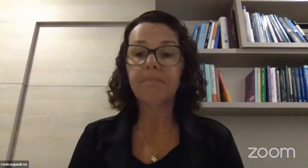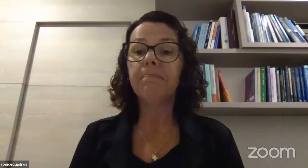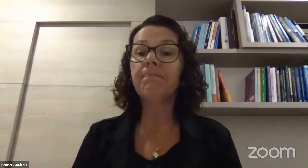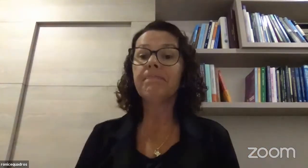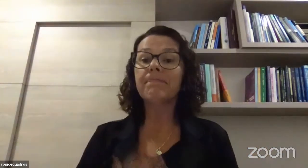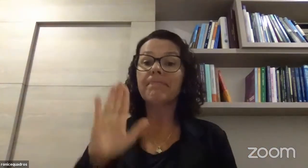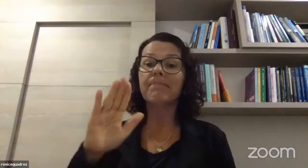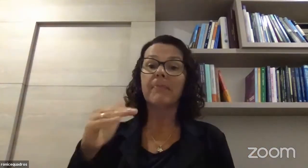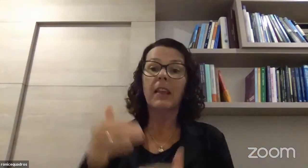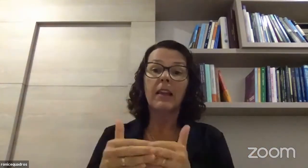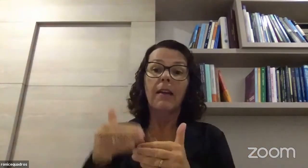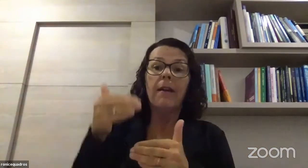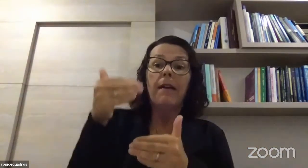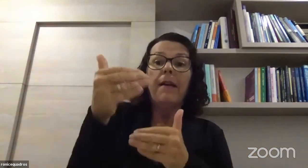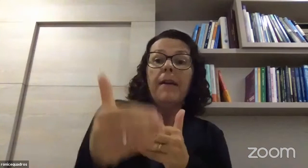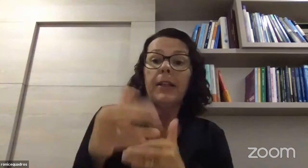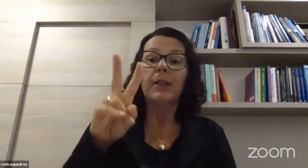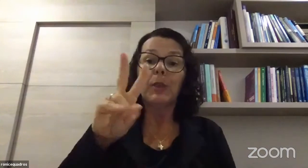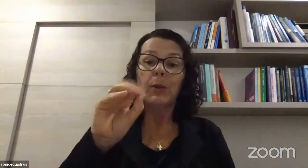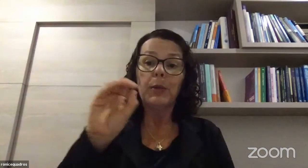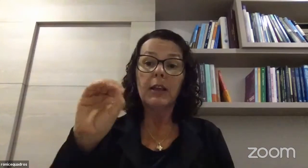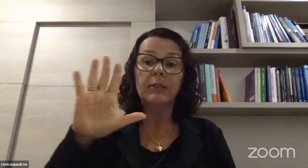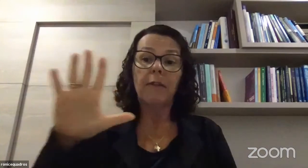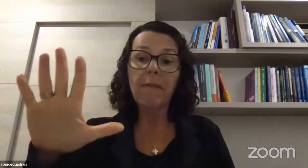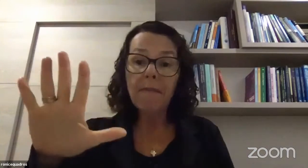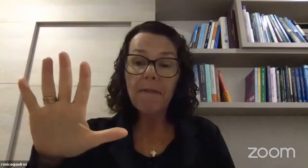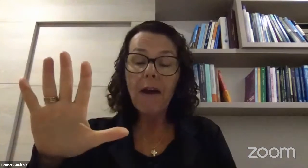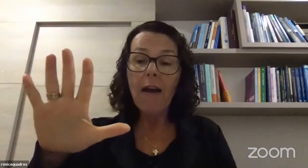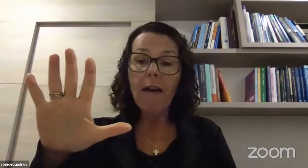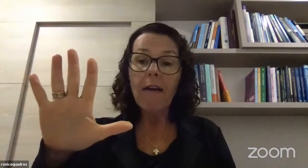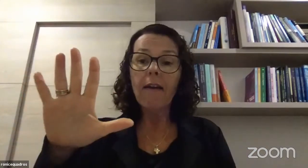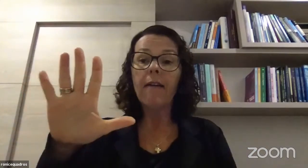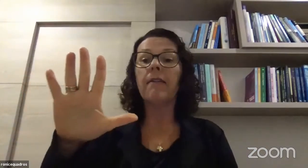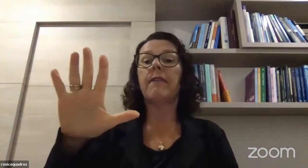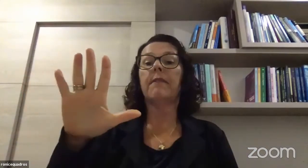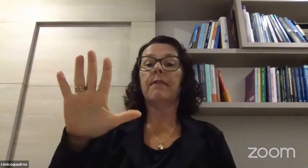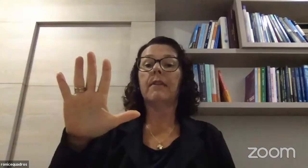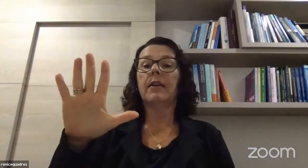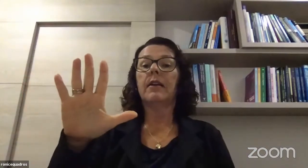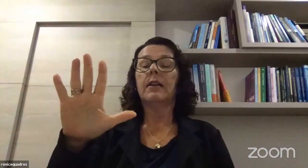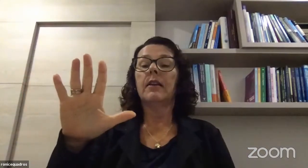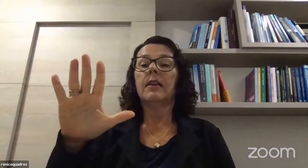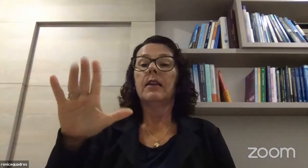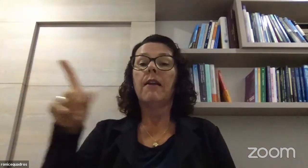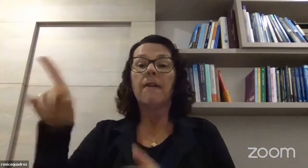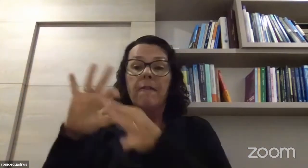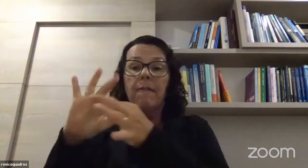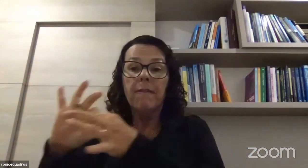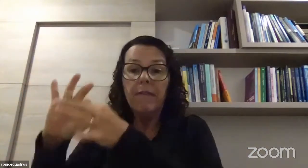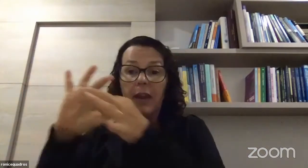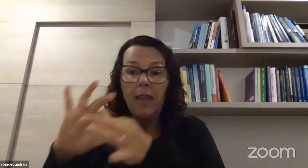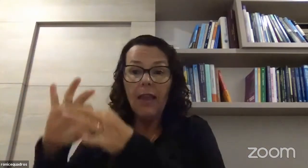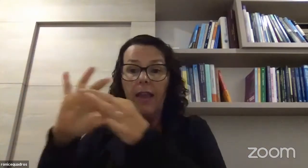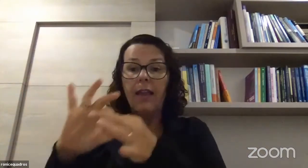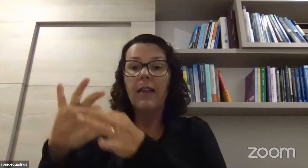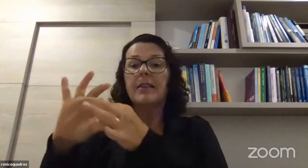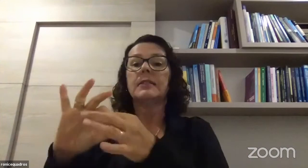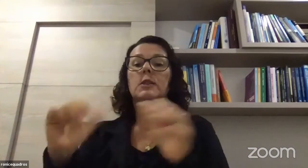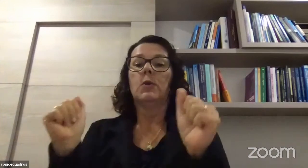But there will be a national language, national sign language. And then in 2005,